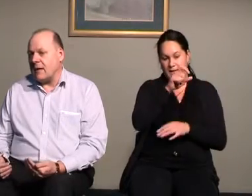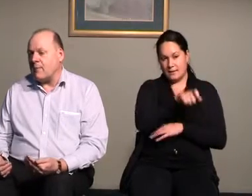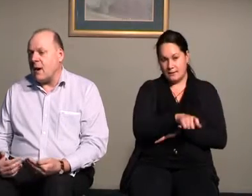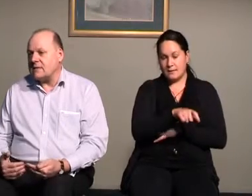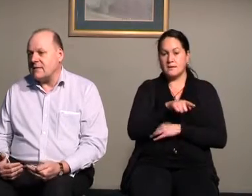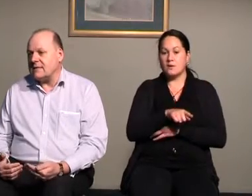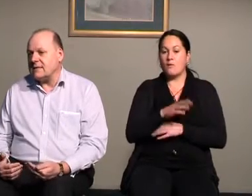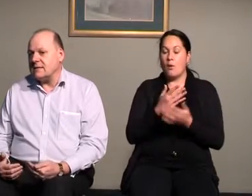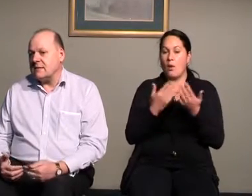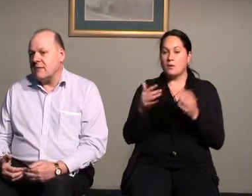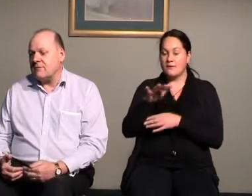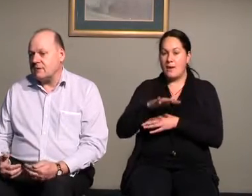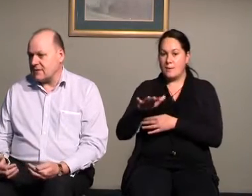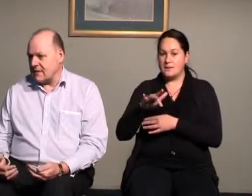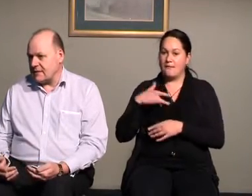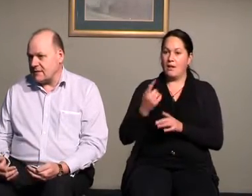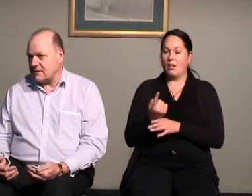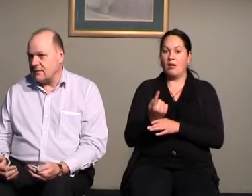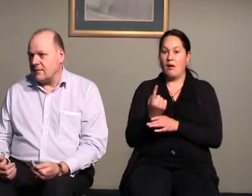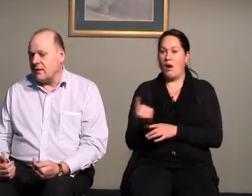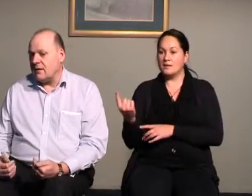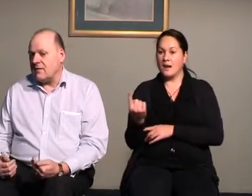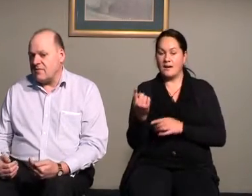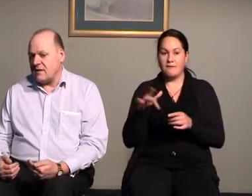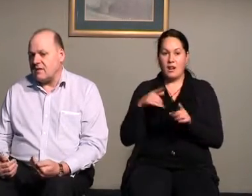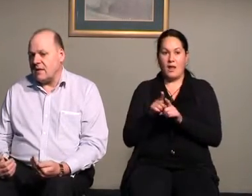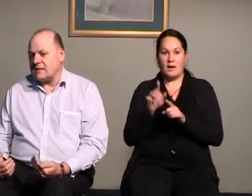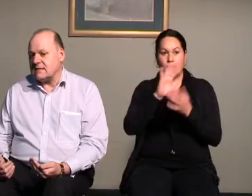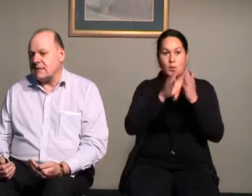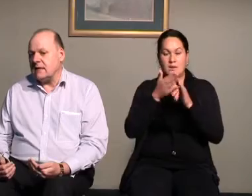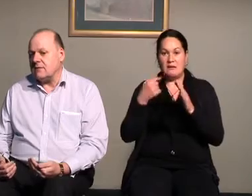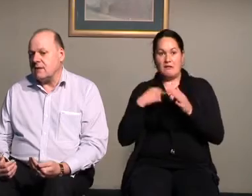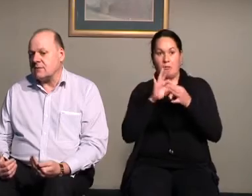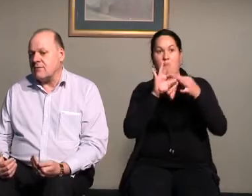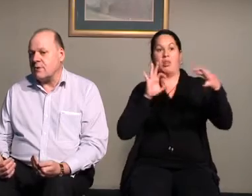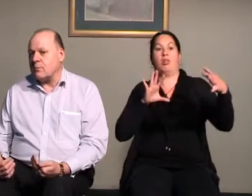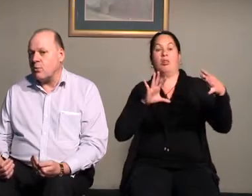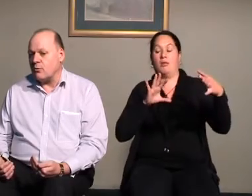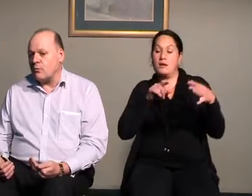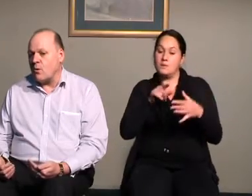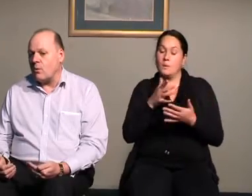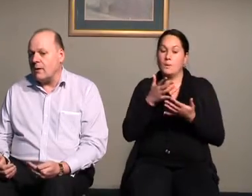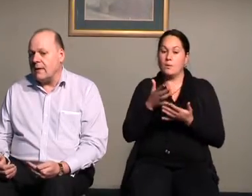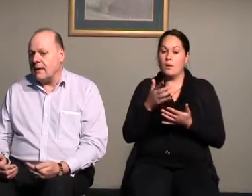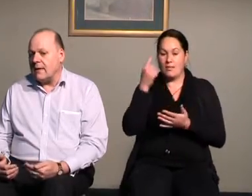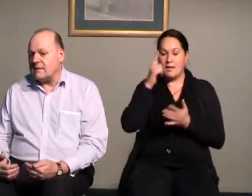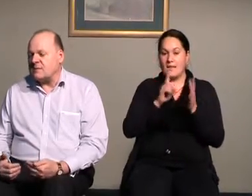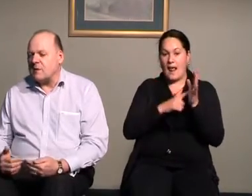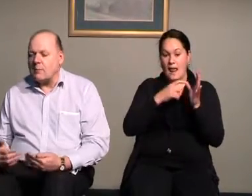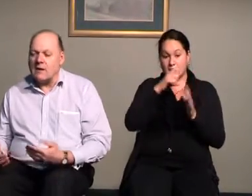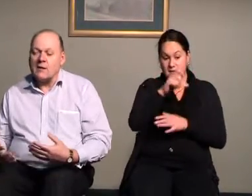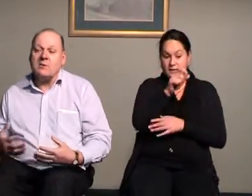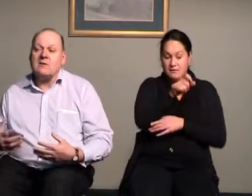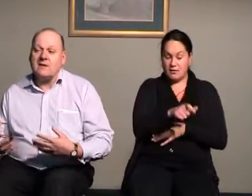they become isolated and feel disconnected. And I think the LAC takes on a very important role in a